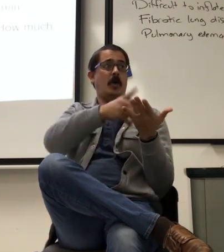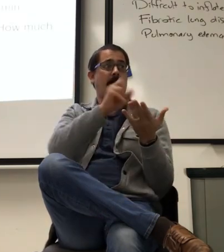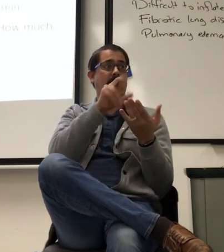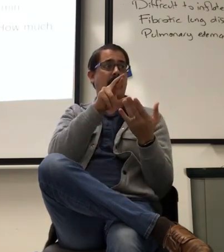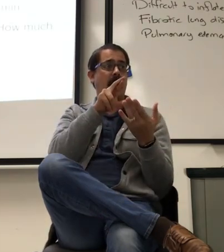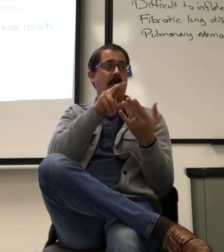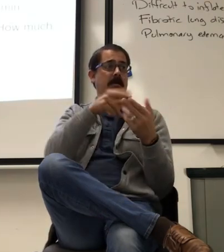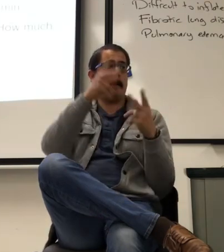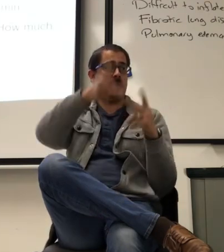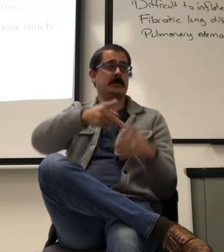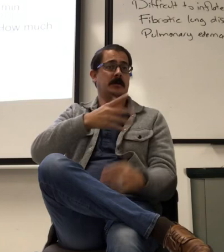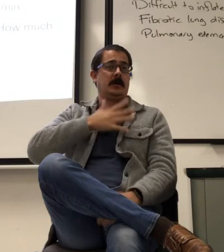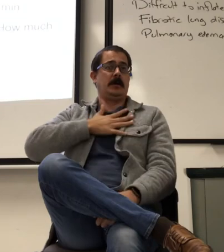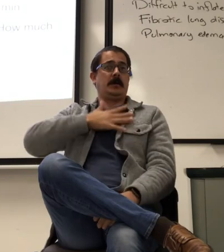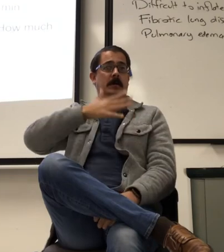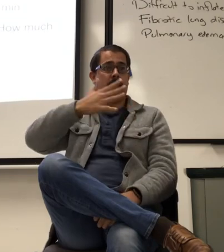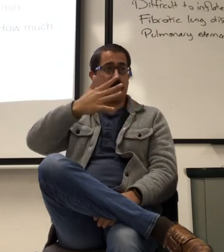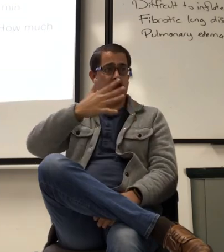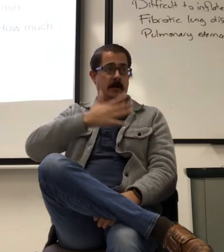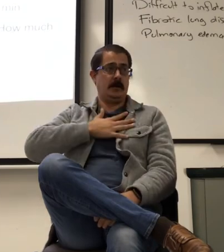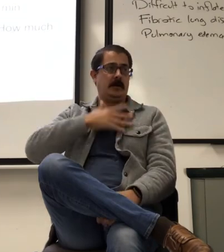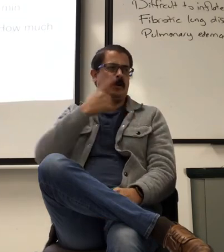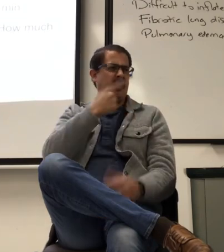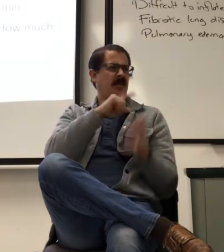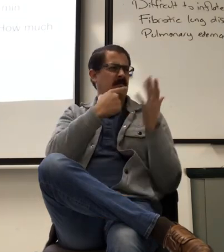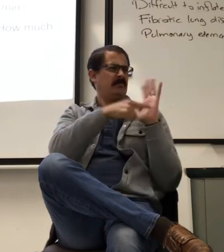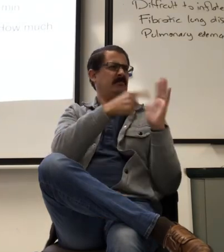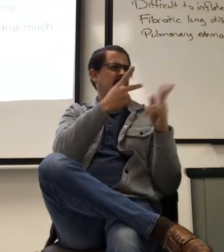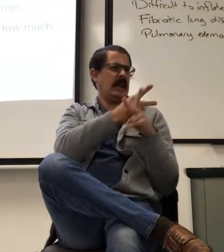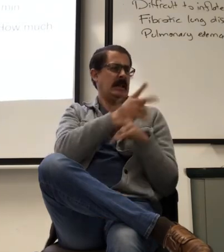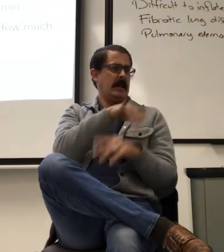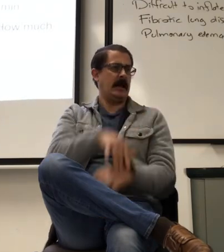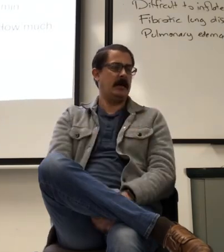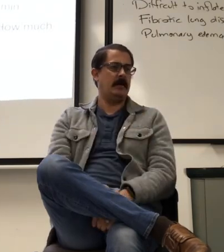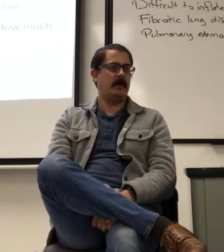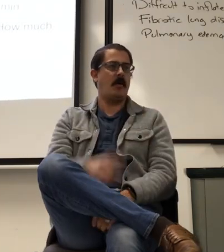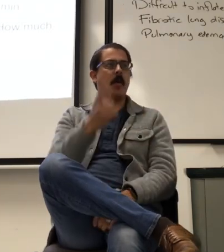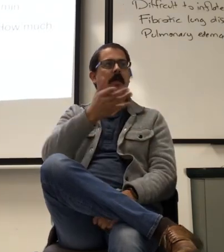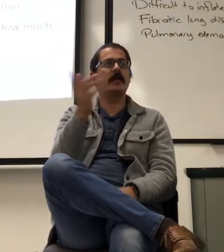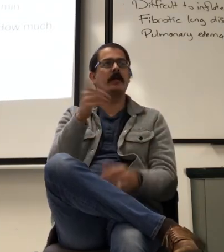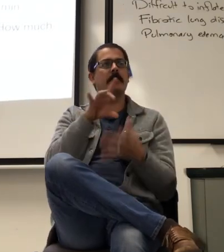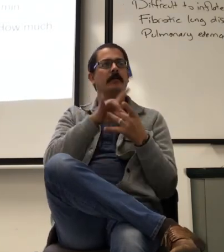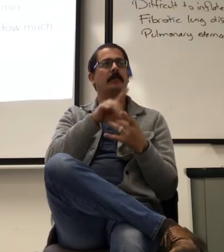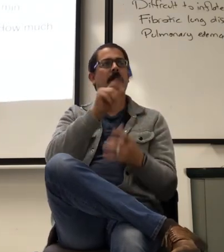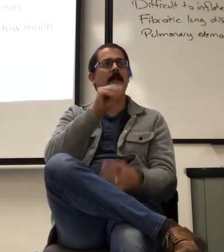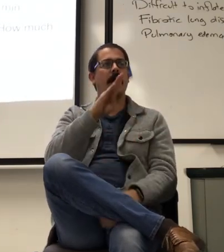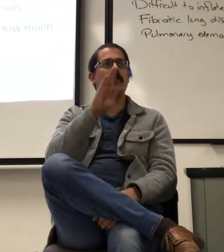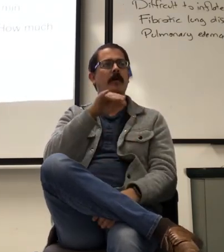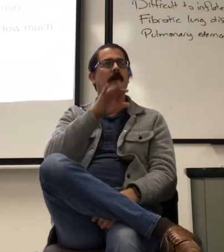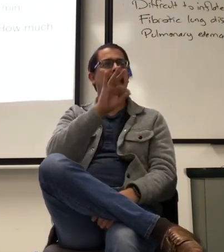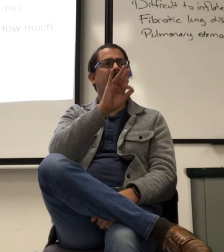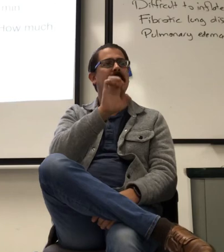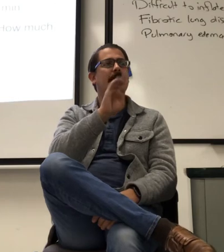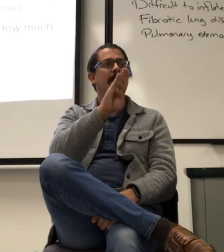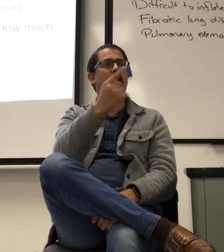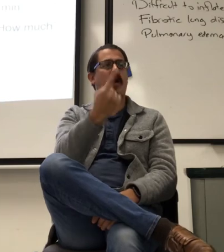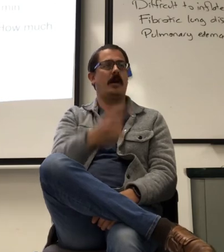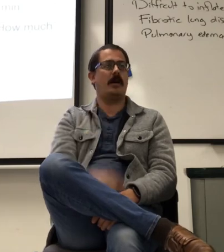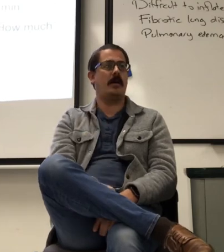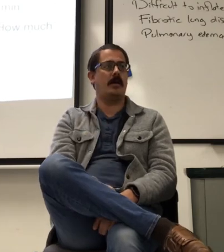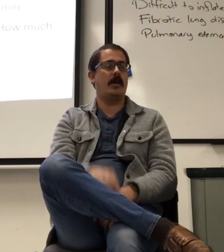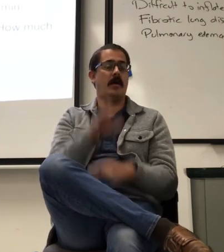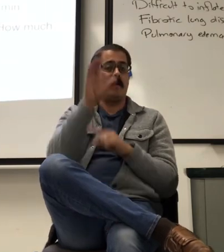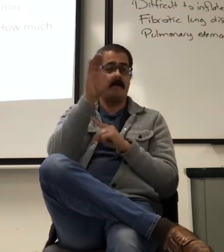subject is breathing. We kind of calculated that out already. One thing we'll do in the lab on Wednesday is the FEV1, the